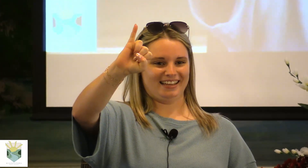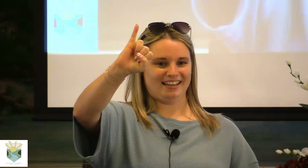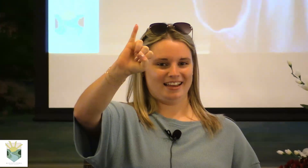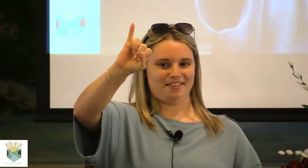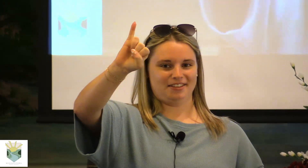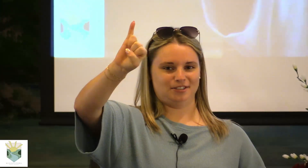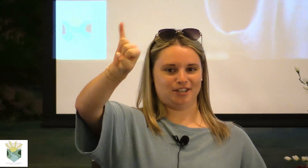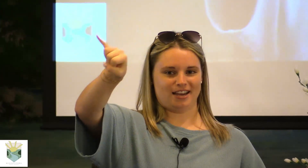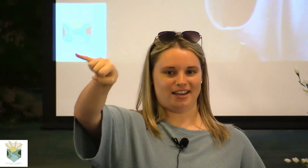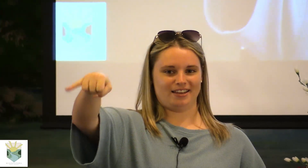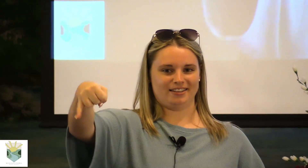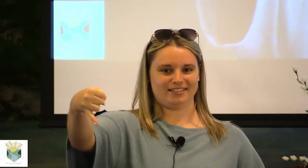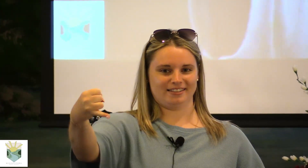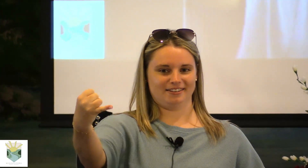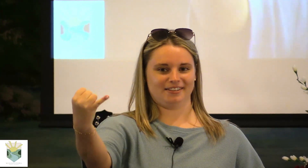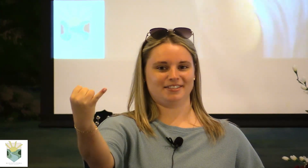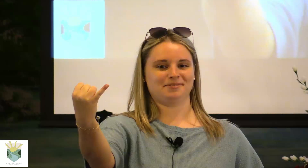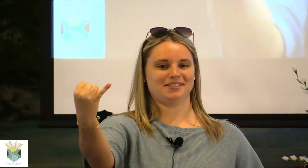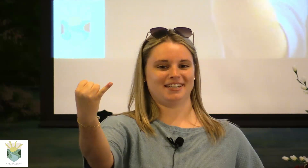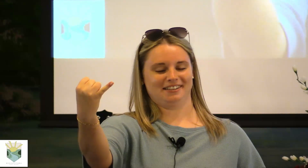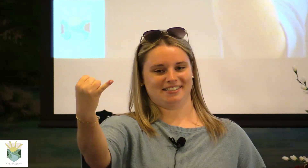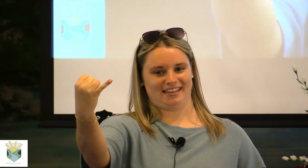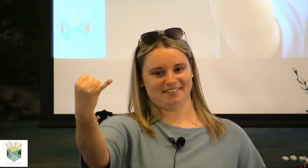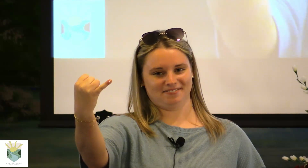And then J is literally just what a J looks like.